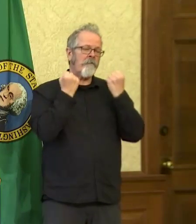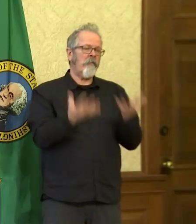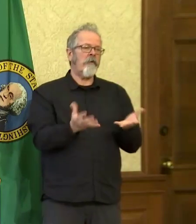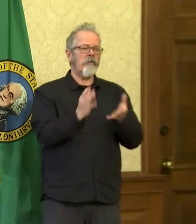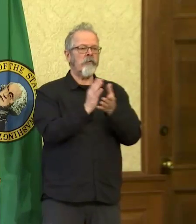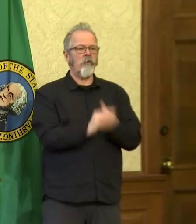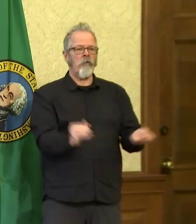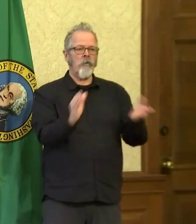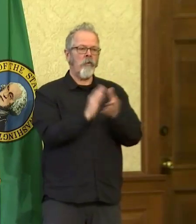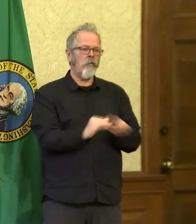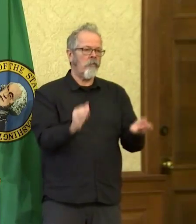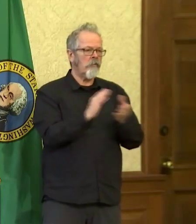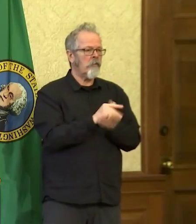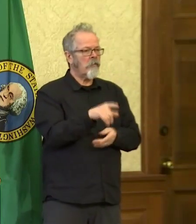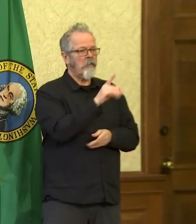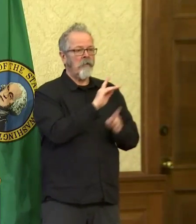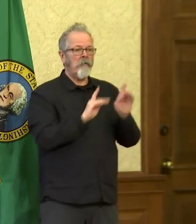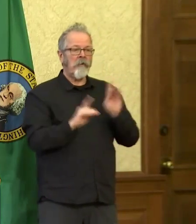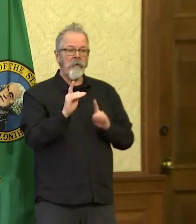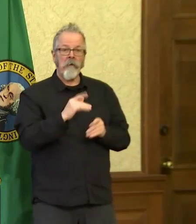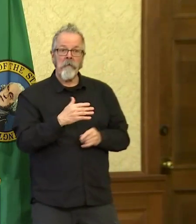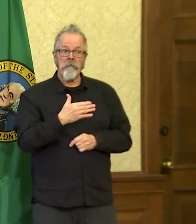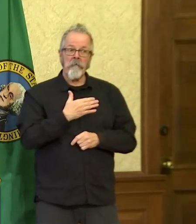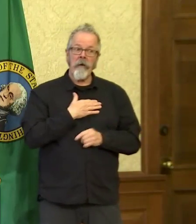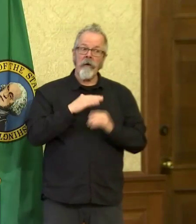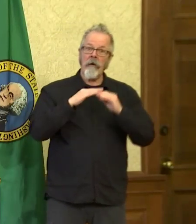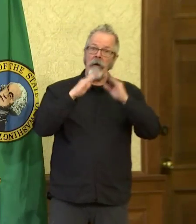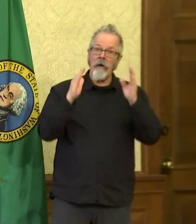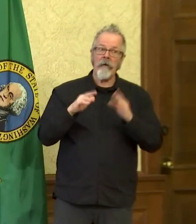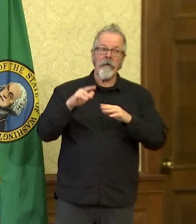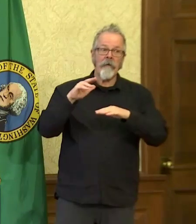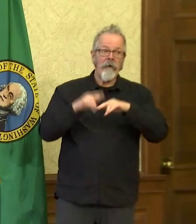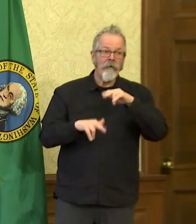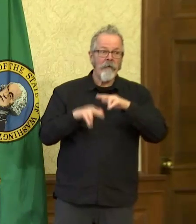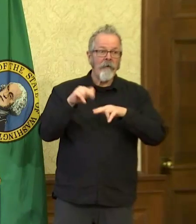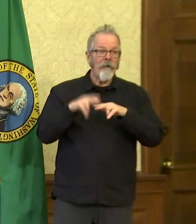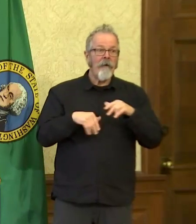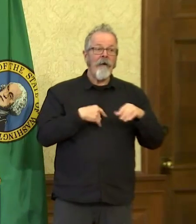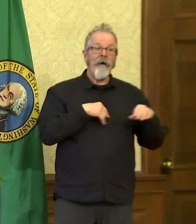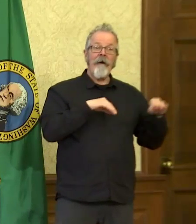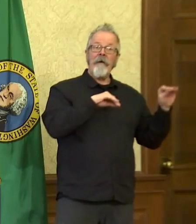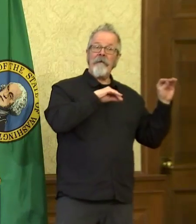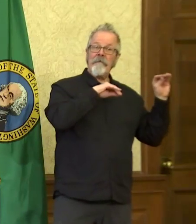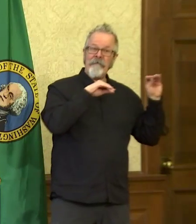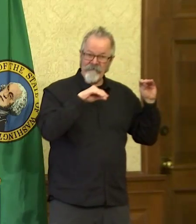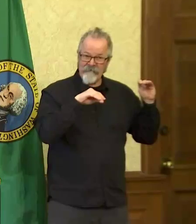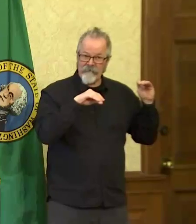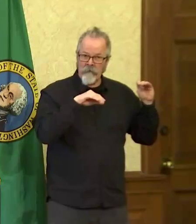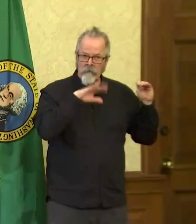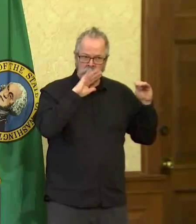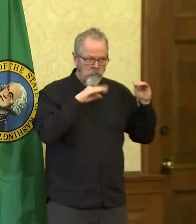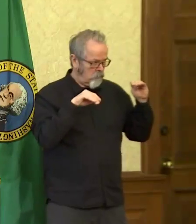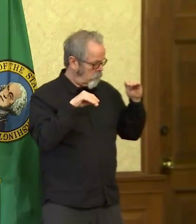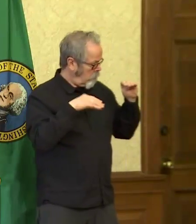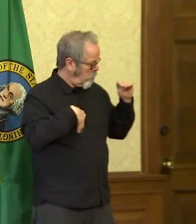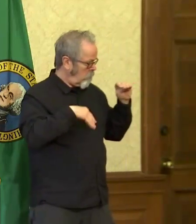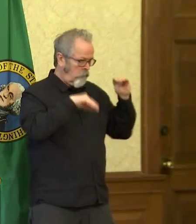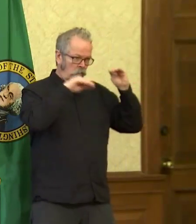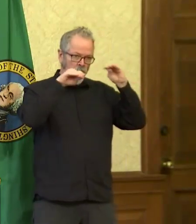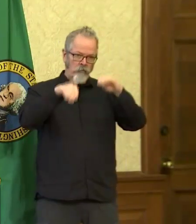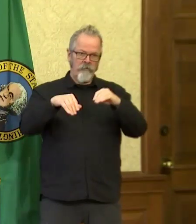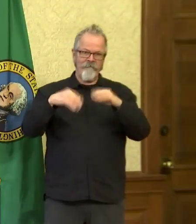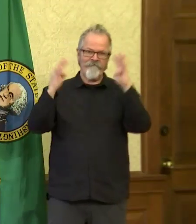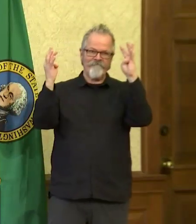already sold their home. So this is going to help some of those individuals as well. And I hope it can serve as a template. But